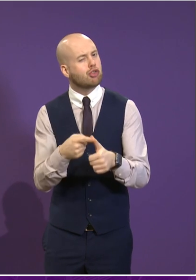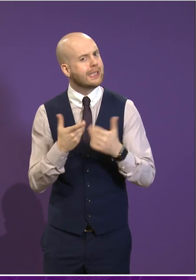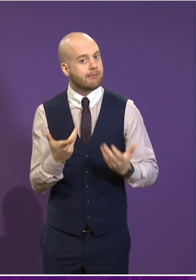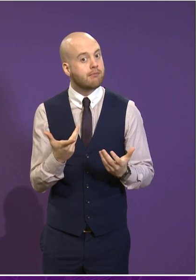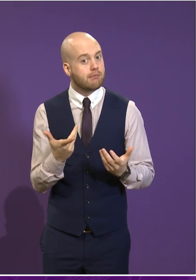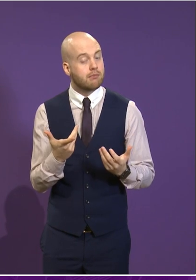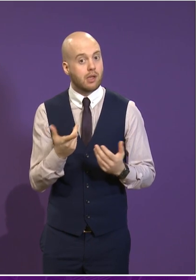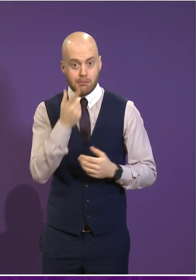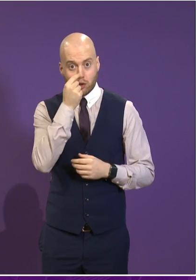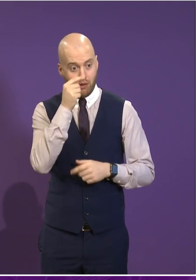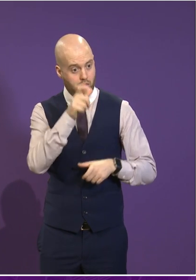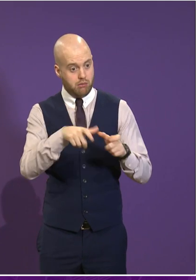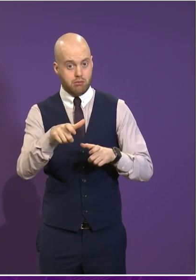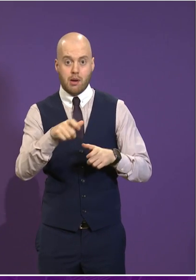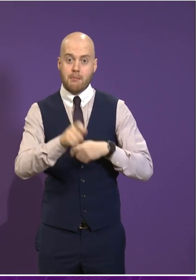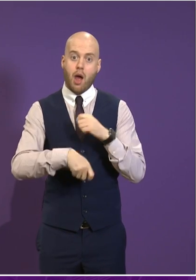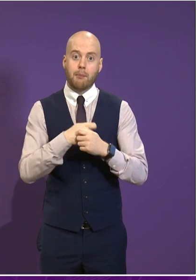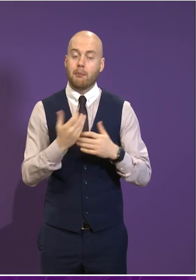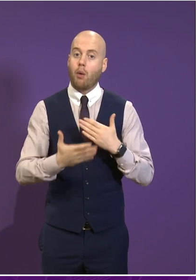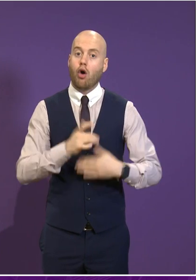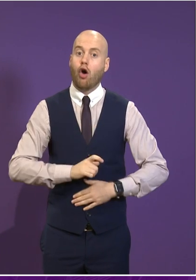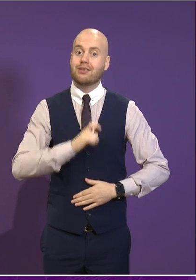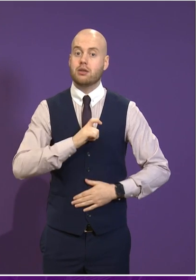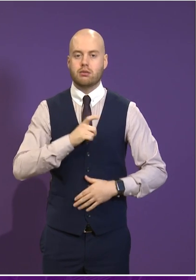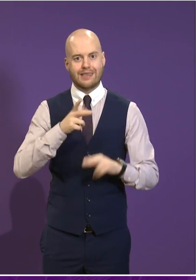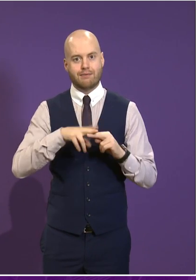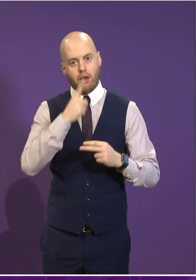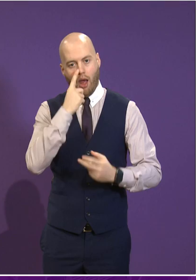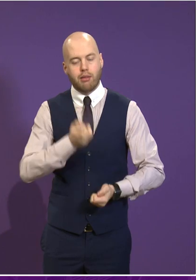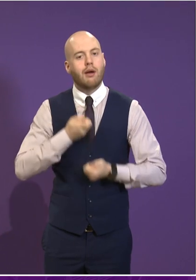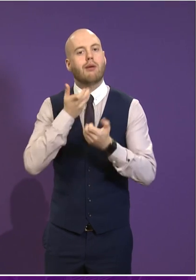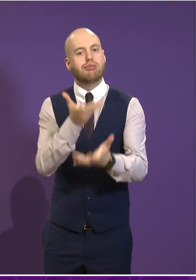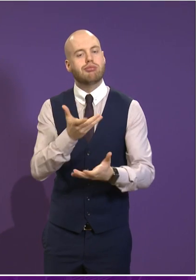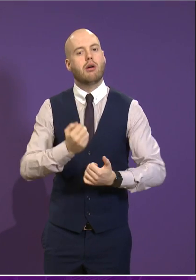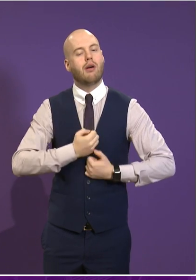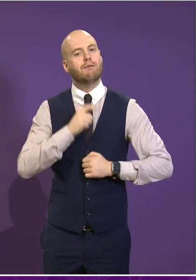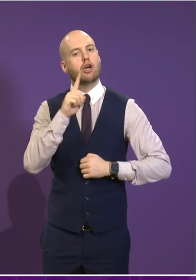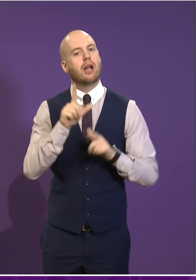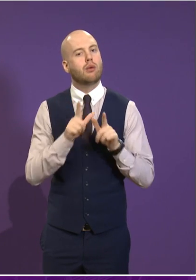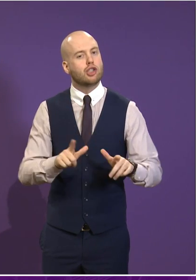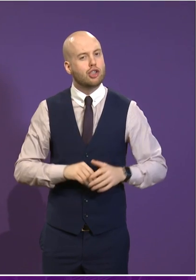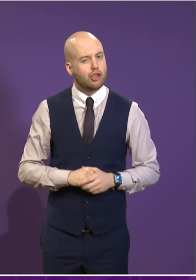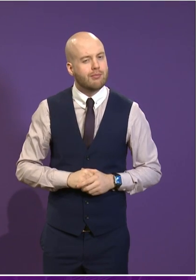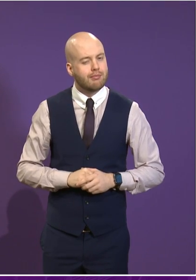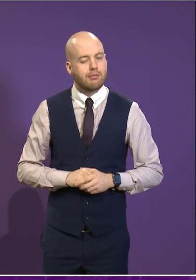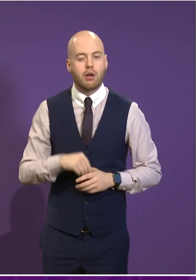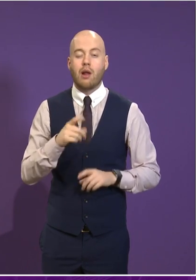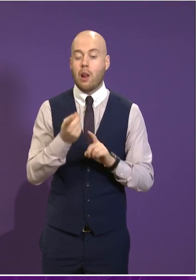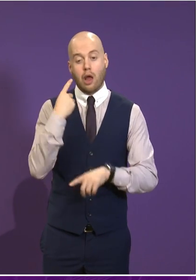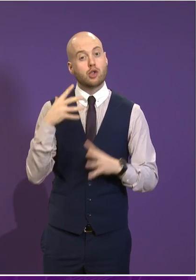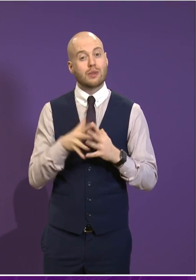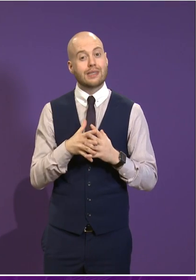feel more confident in putting their personal statement forward like that. And it's just something that most of the universities last week